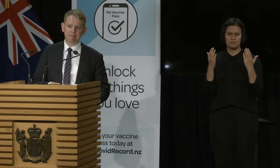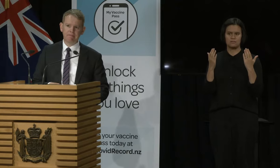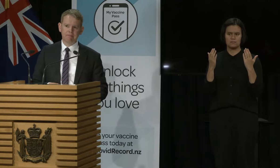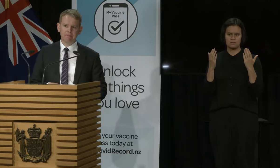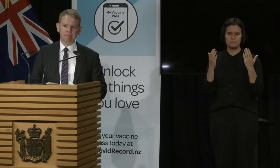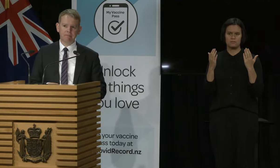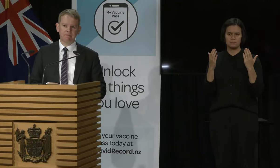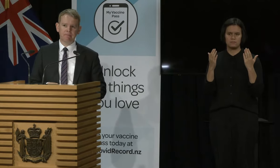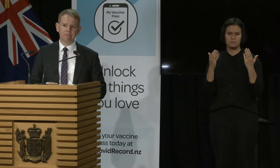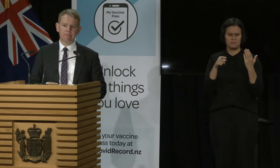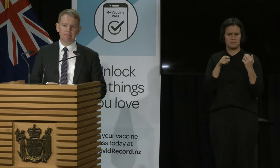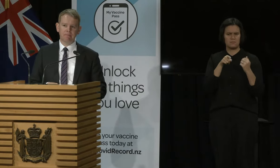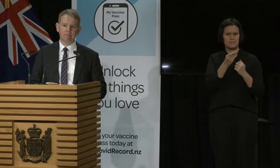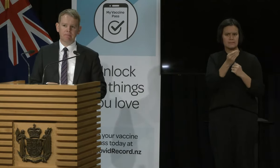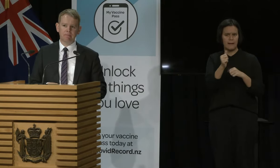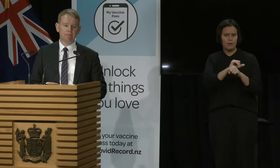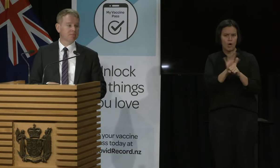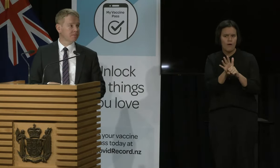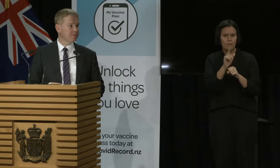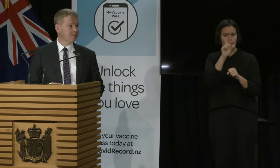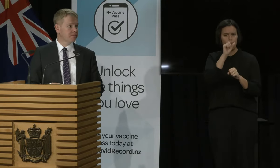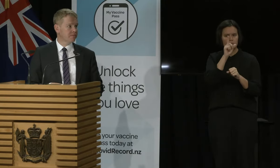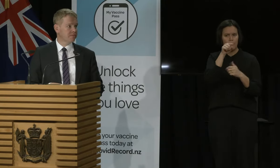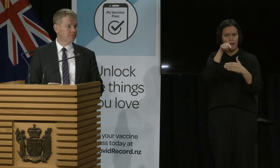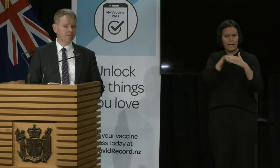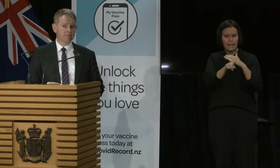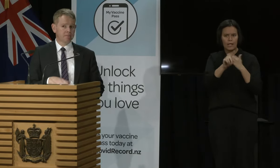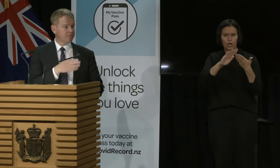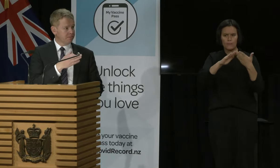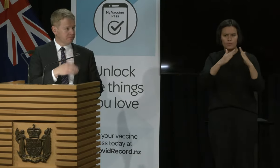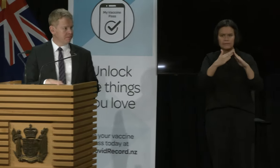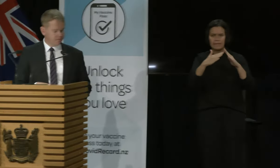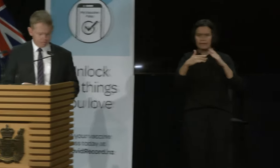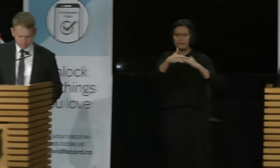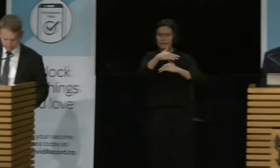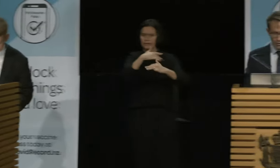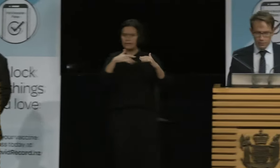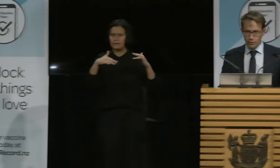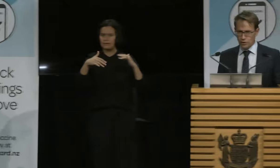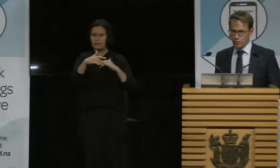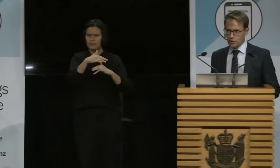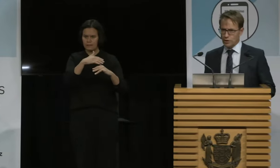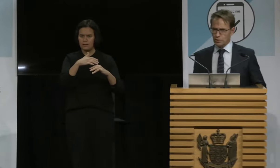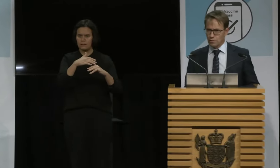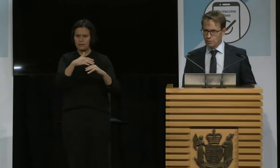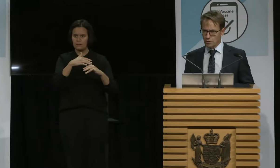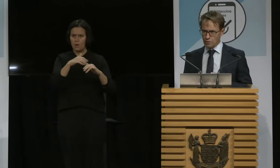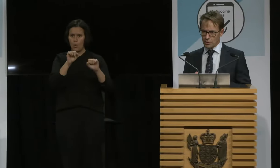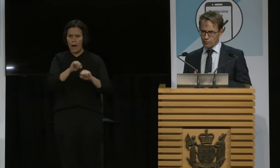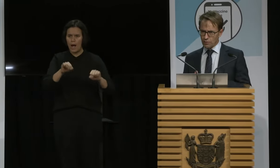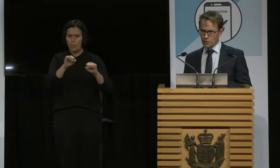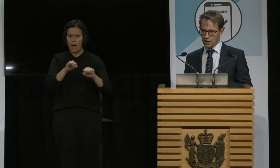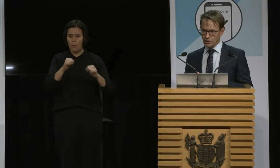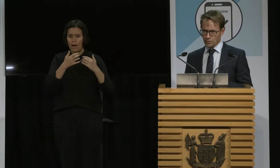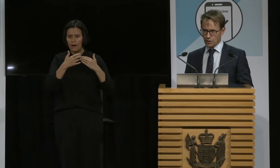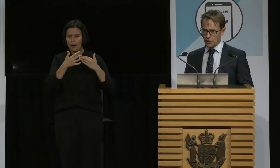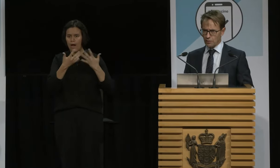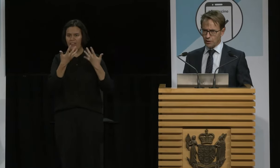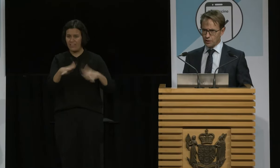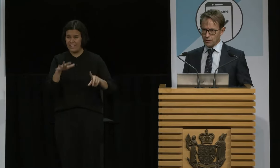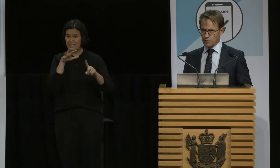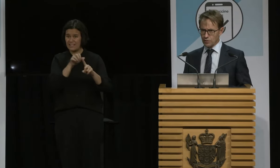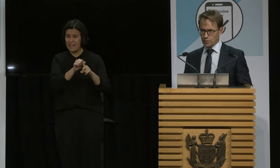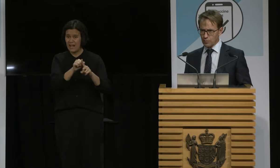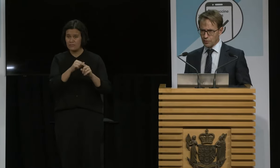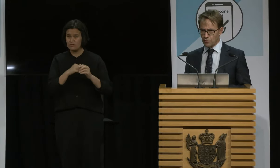infectious in the community and is there any link yet to the wider outbreak? So on the first question certainly the first case that was